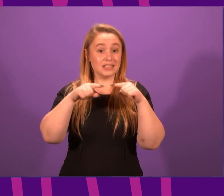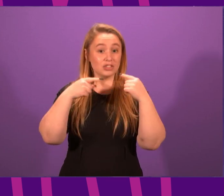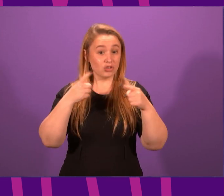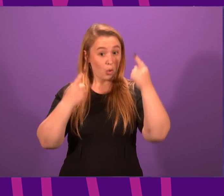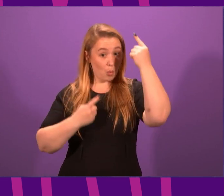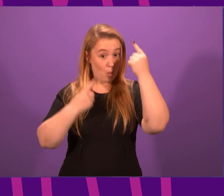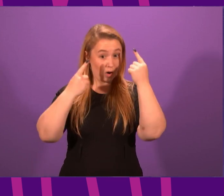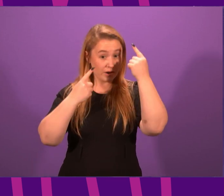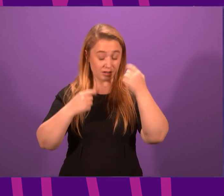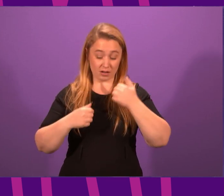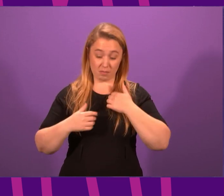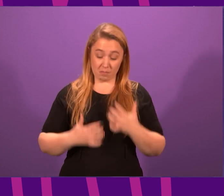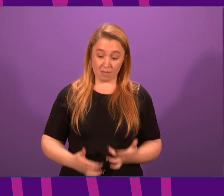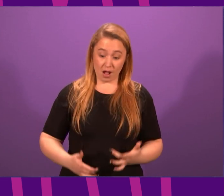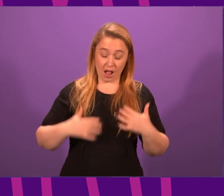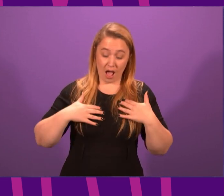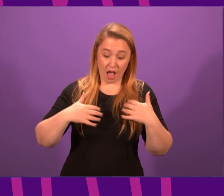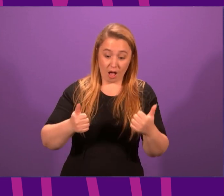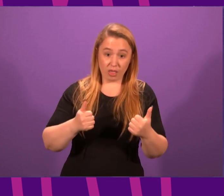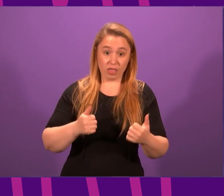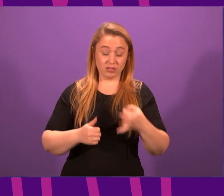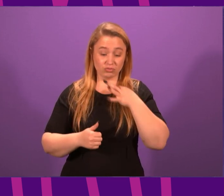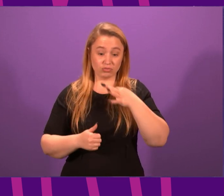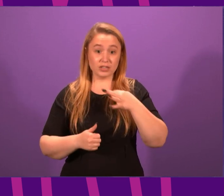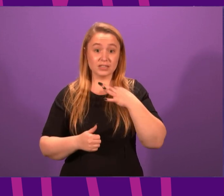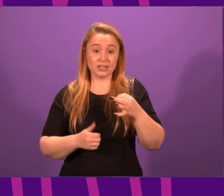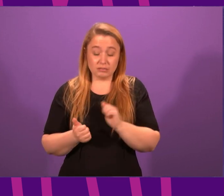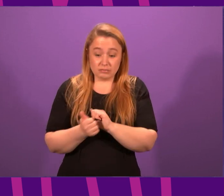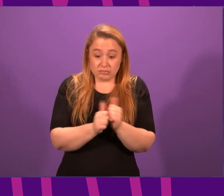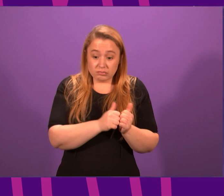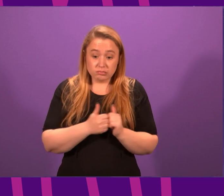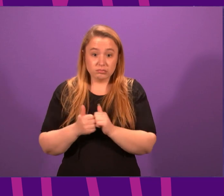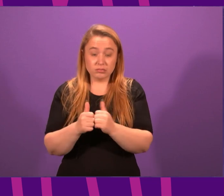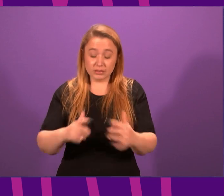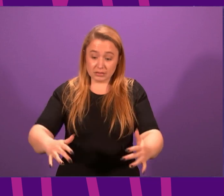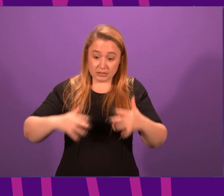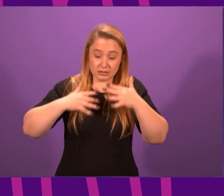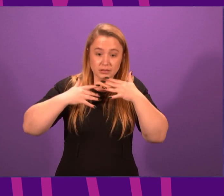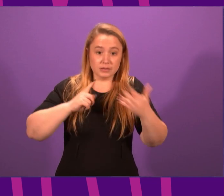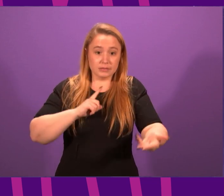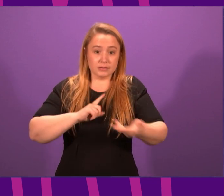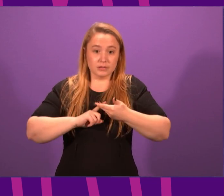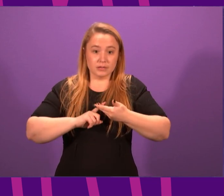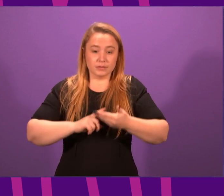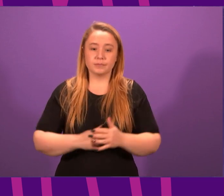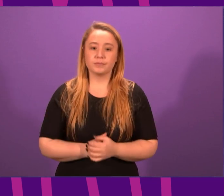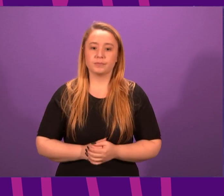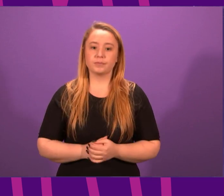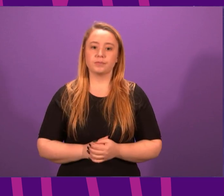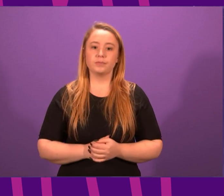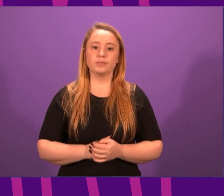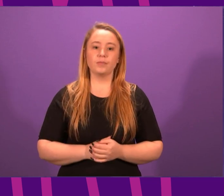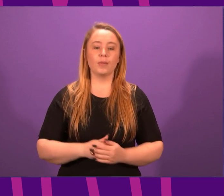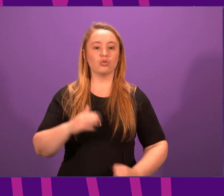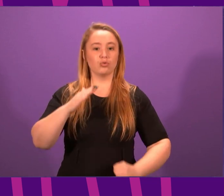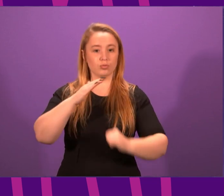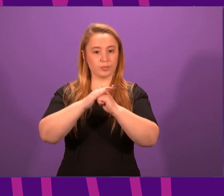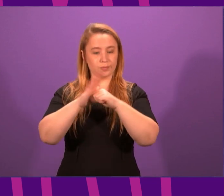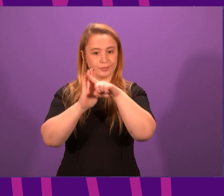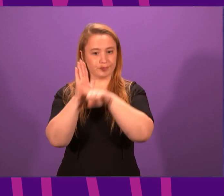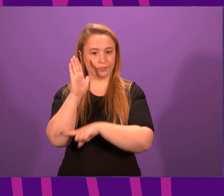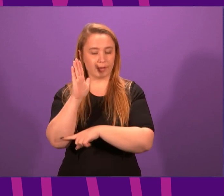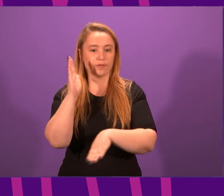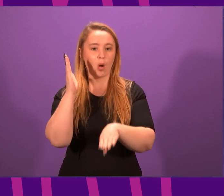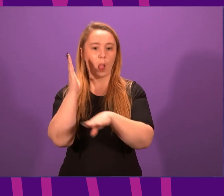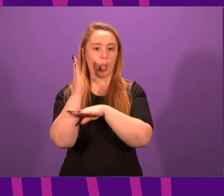their health is being put at risk in confined spaces. The restrictions as well at level 4 of